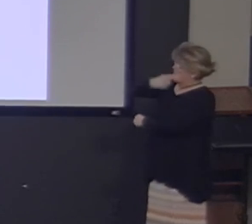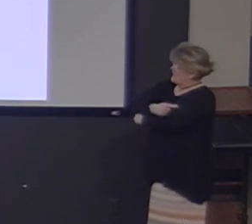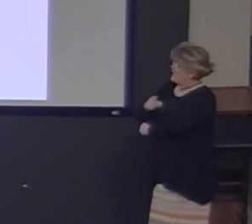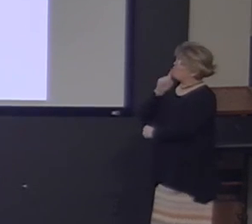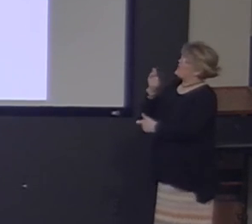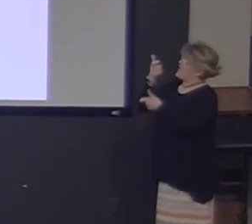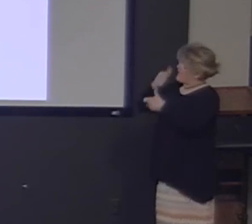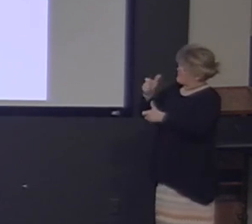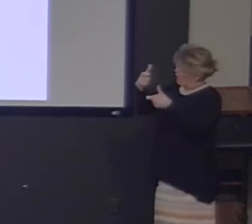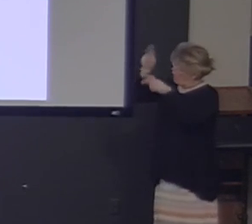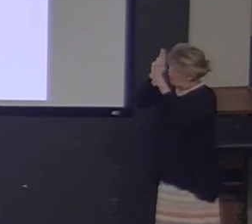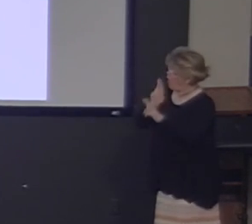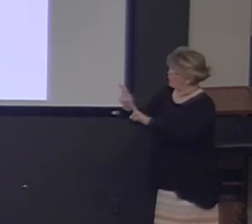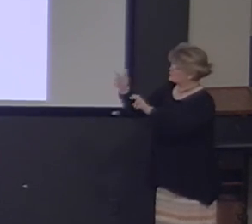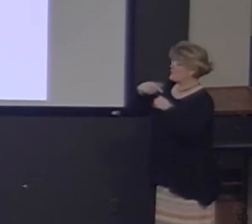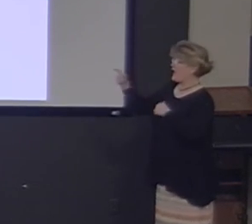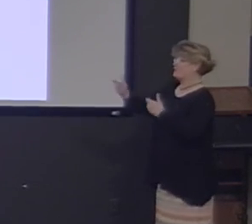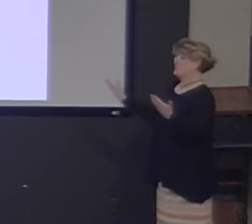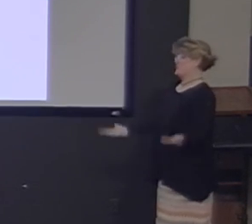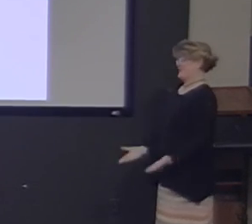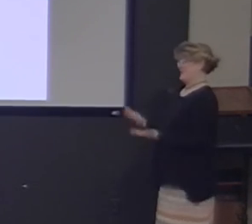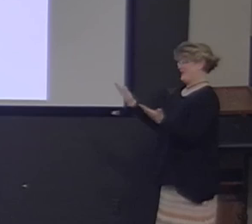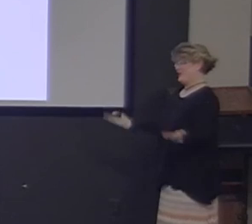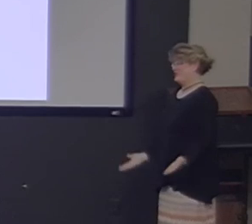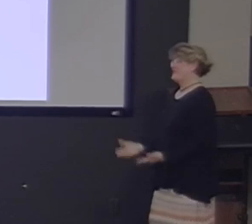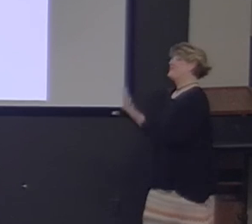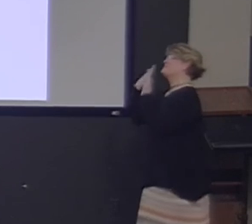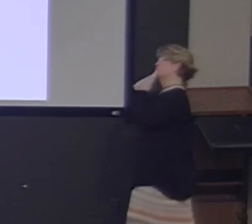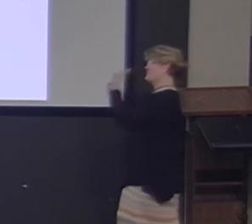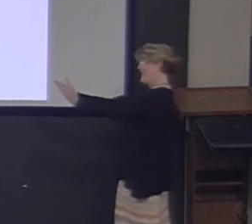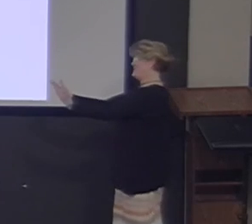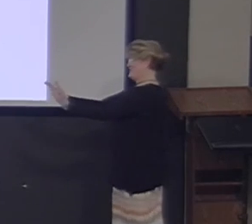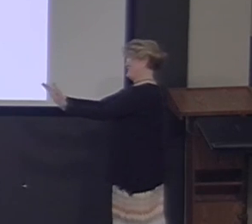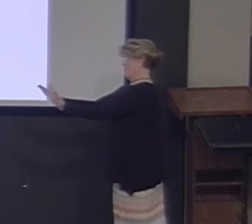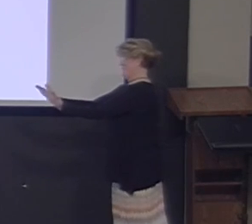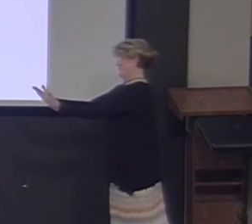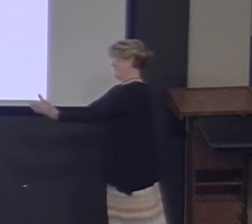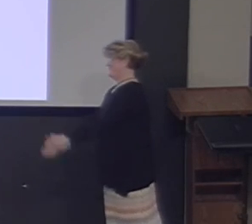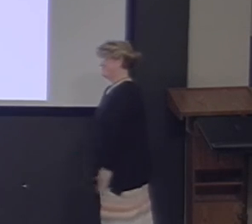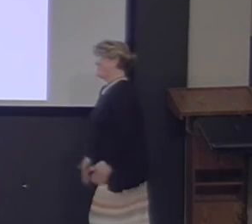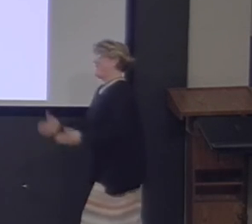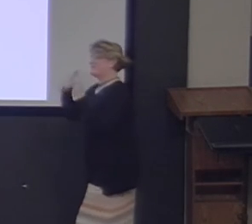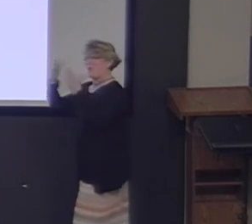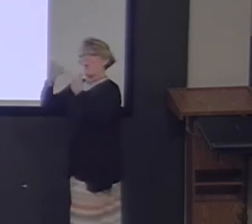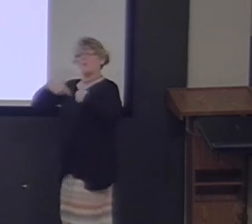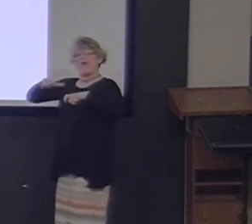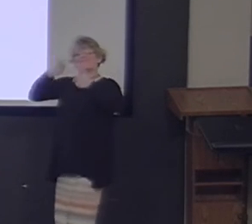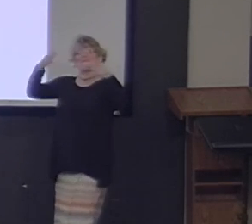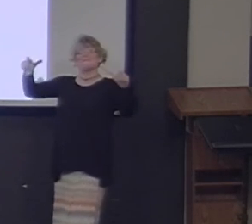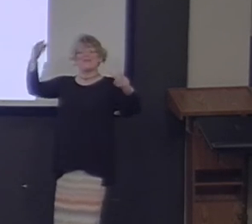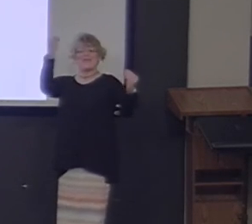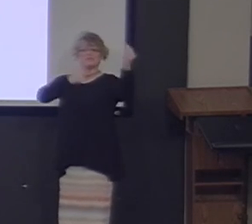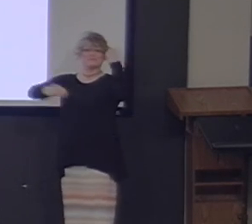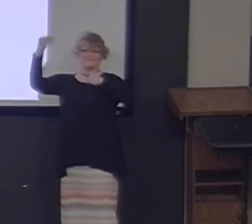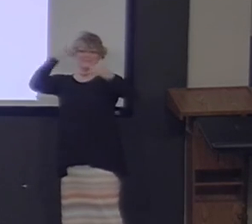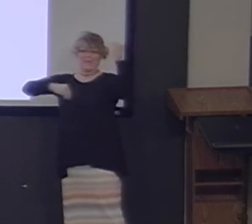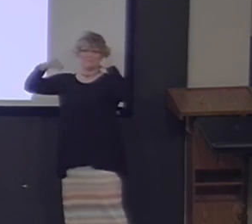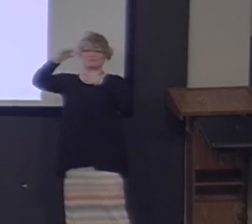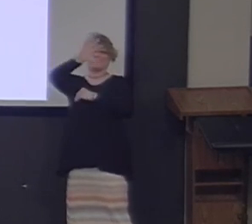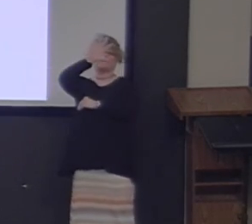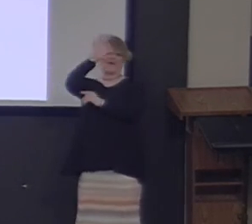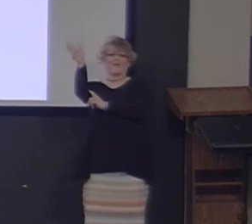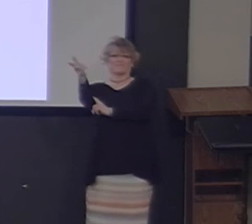for this academic year. We have all learned so much this year, and it's been a tremendous honor to have you here with us. Thank you. Oh, thank you.